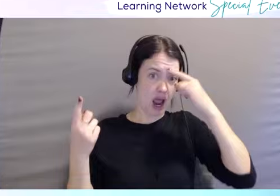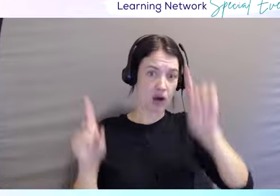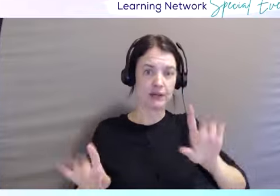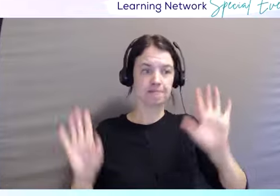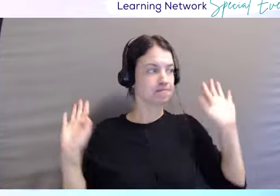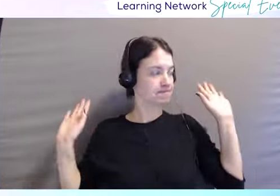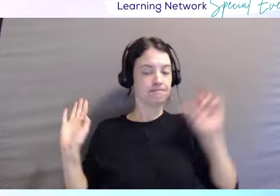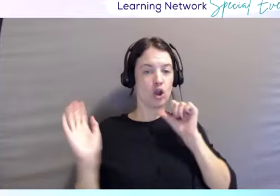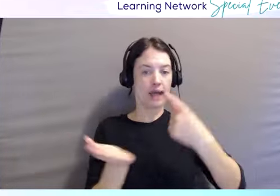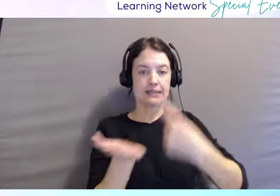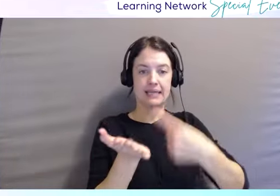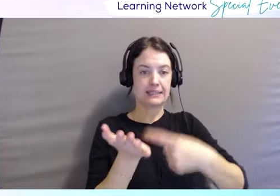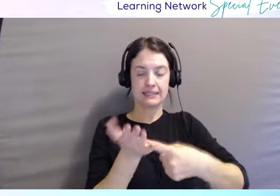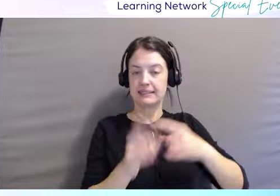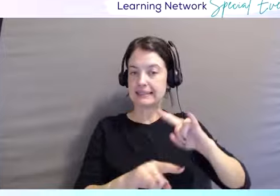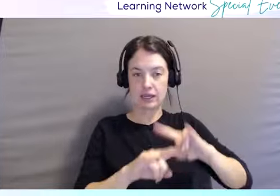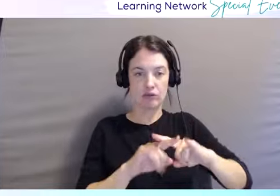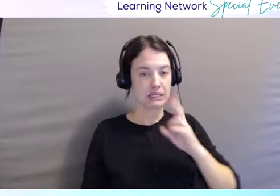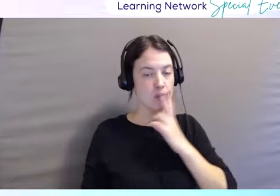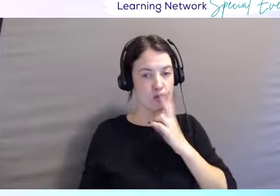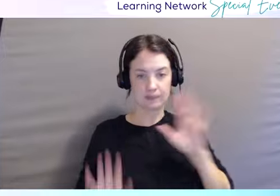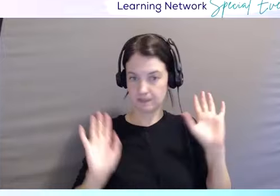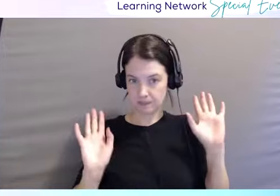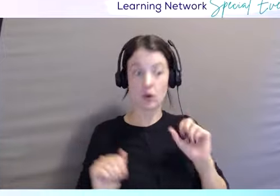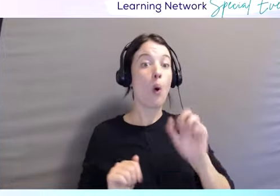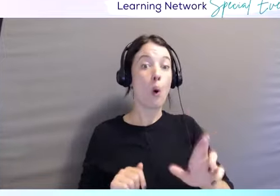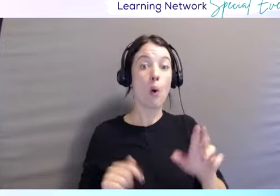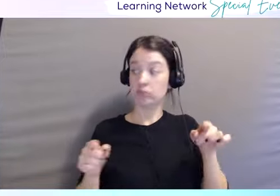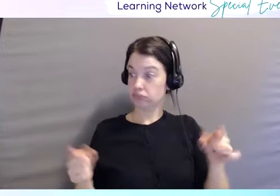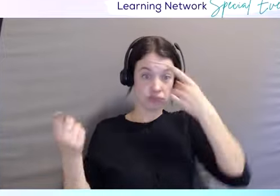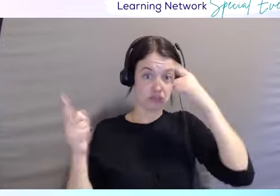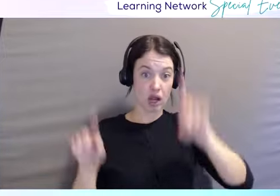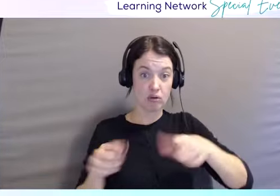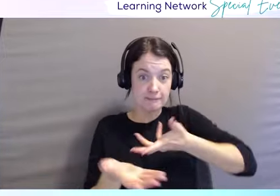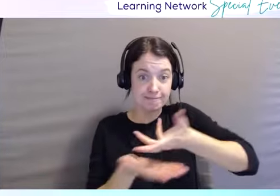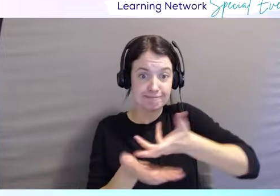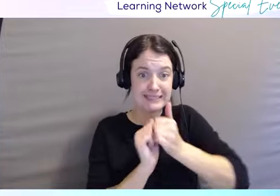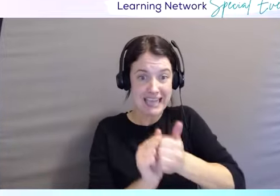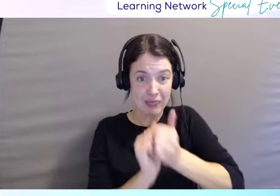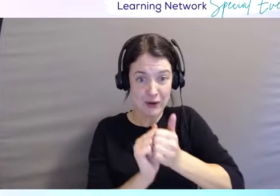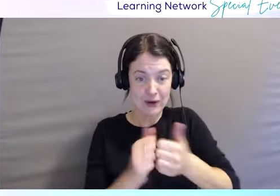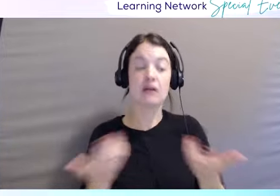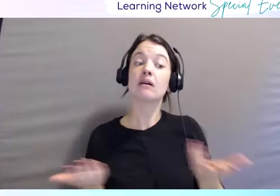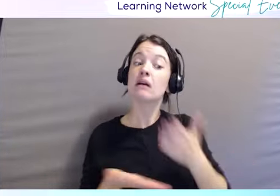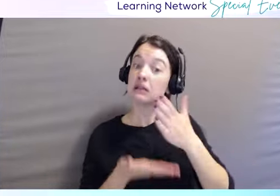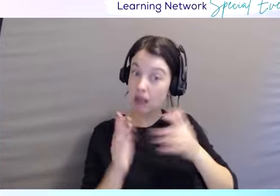in some cases, working together to deal with it. But in some cases, we found that the